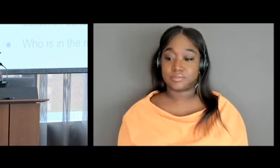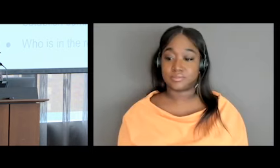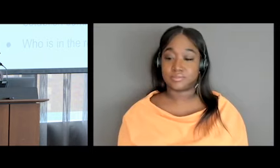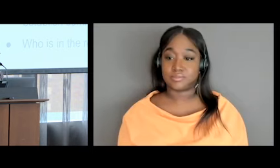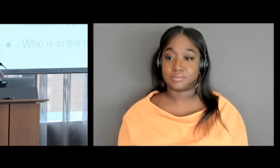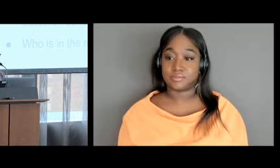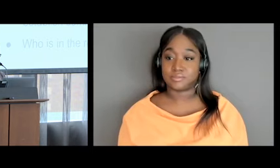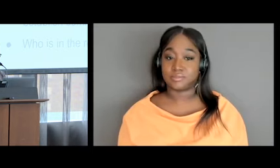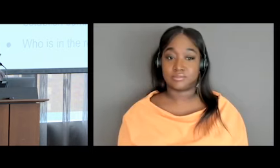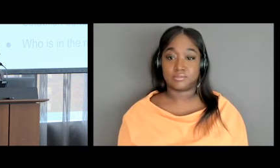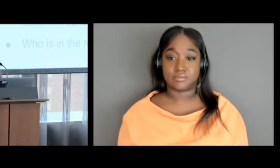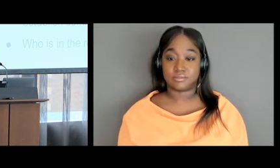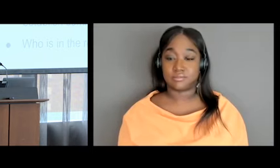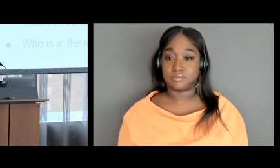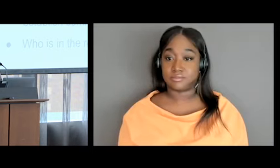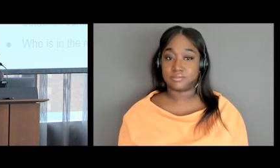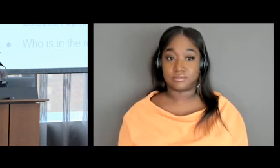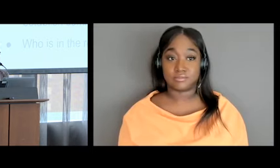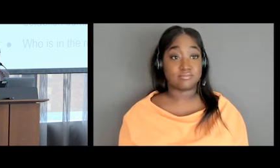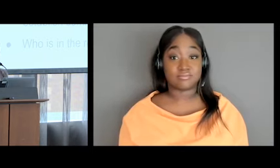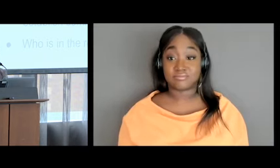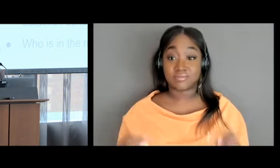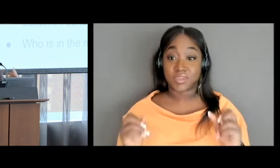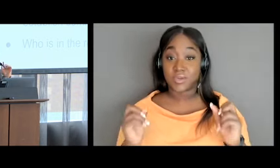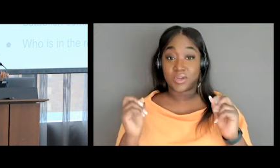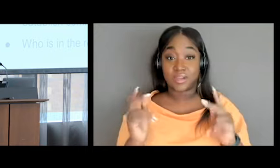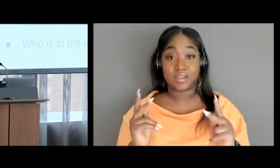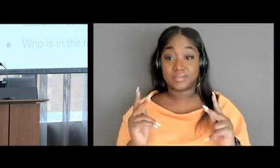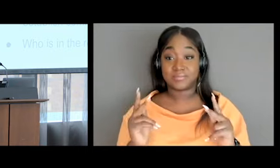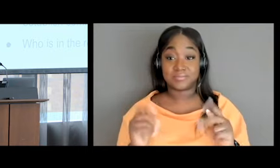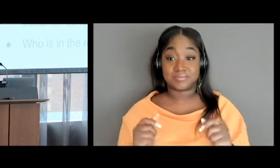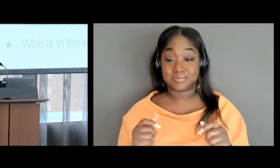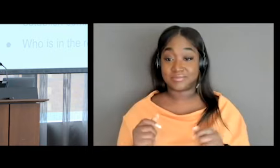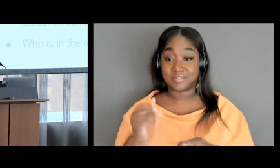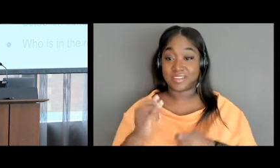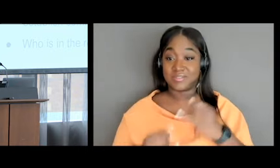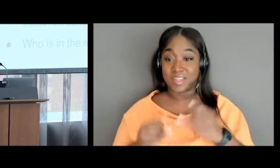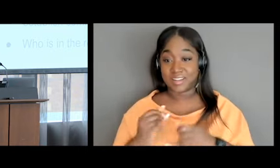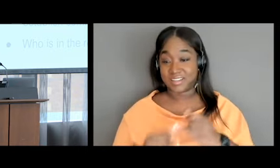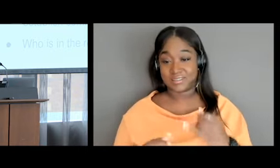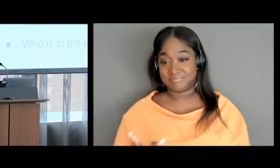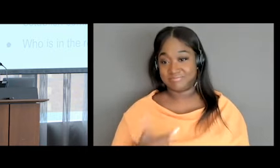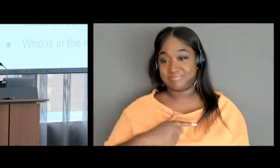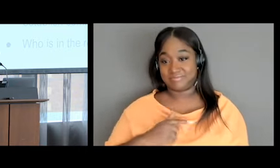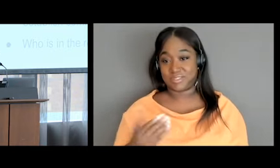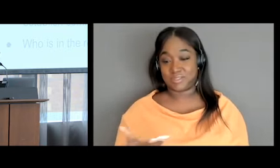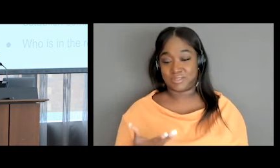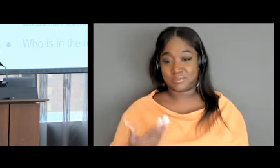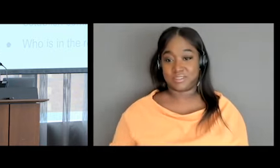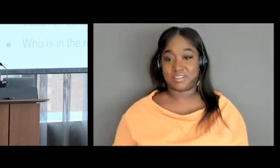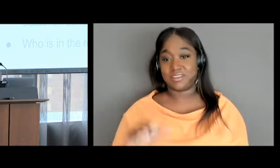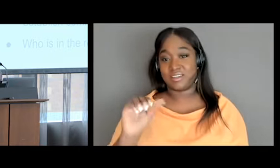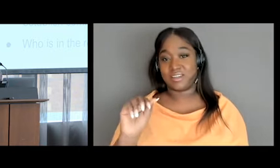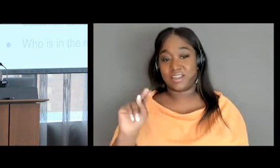All good. Okay. Well, so and finally, I didn't introduce myself. I'm Anat Caspi. I'm the director of the Tasker Center